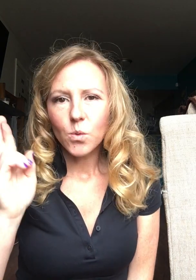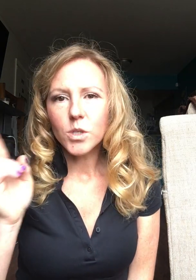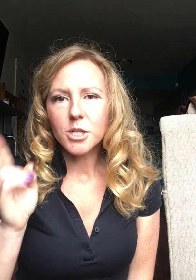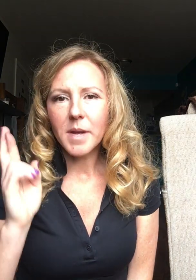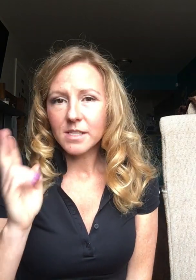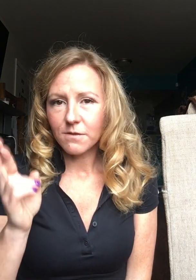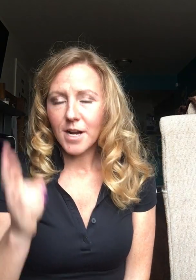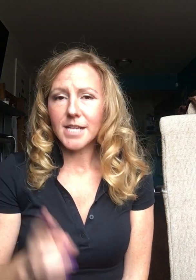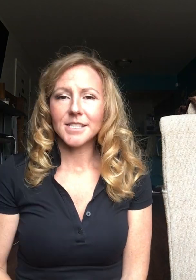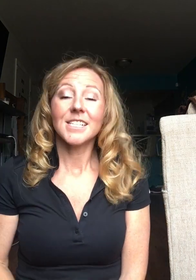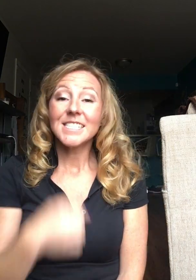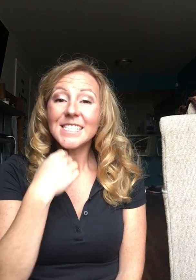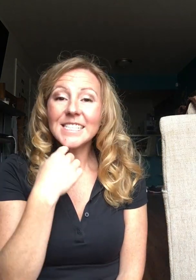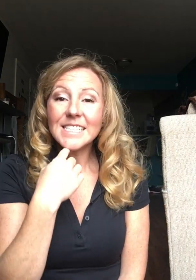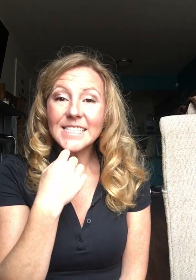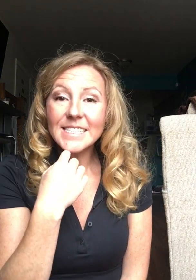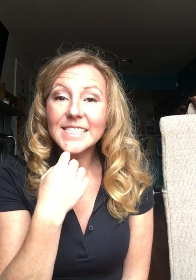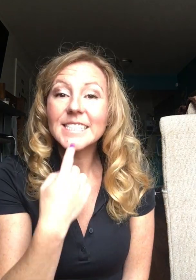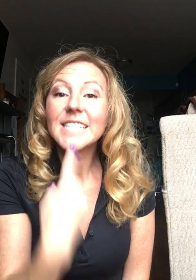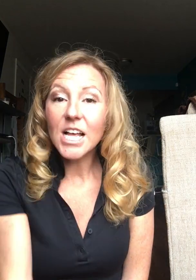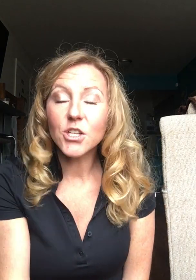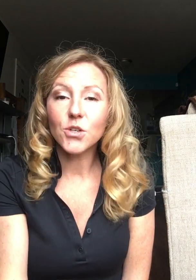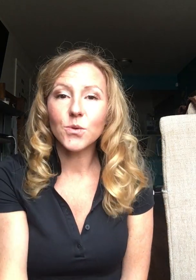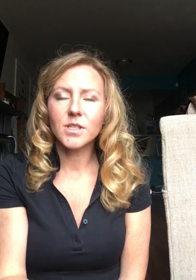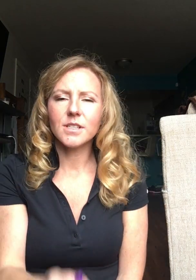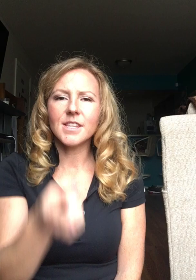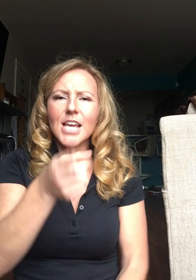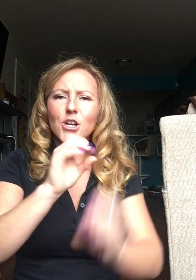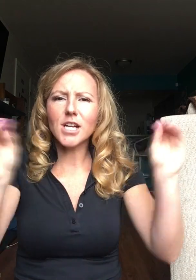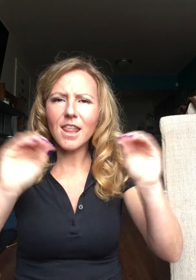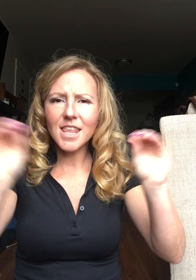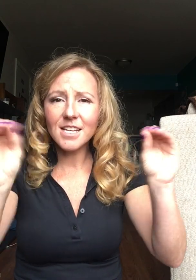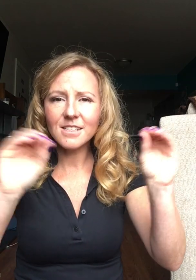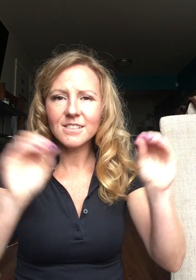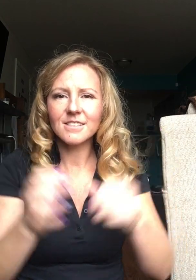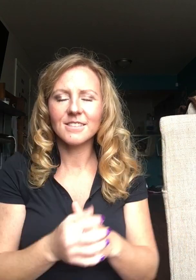Would your best friend tell you that you're nothing